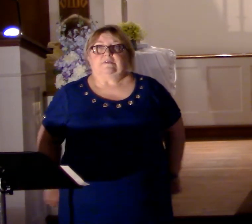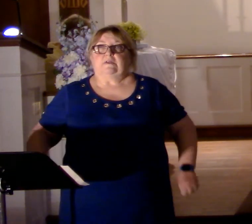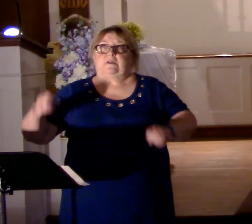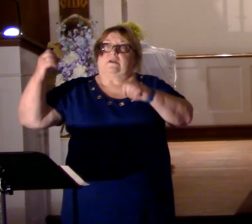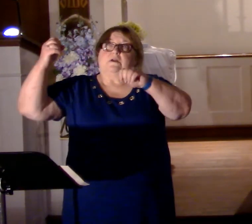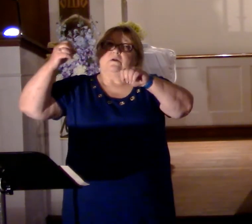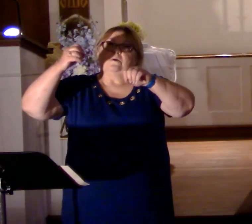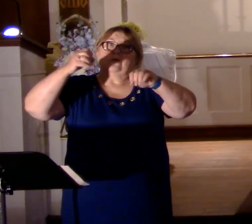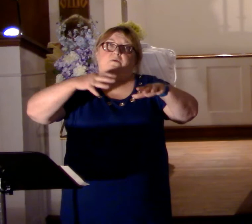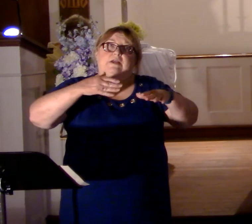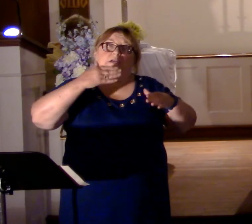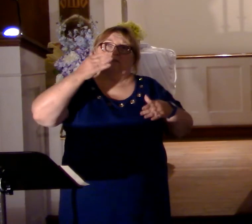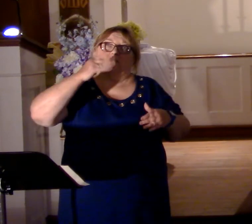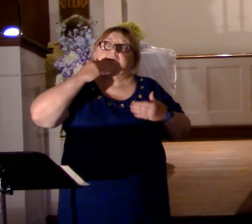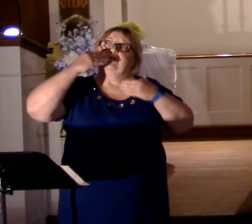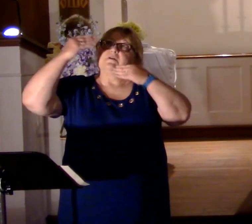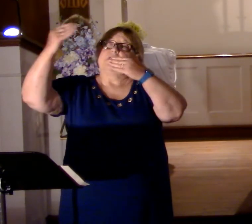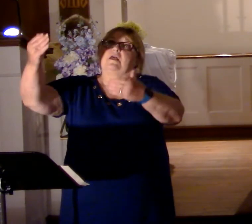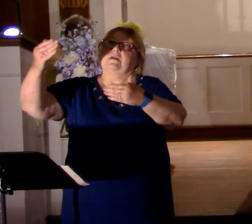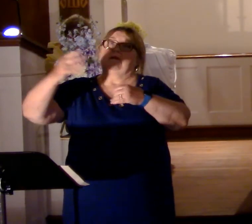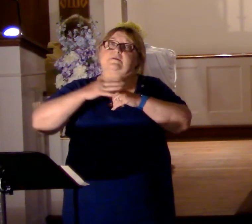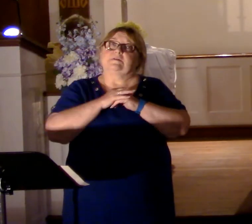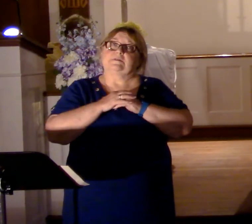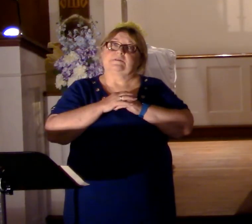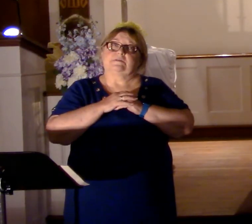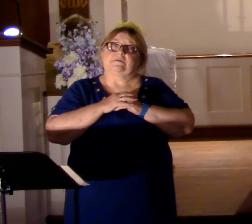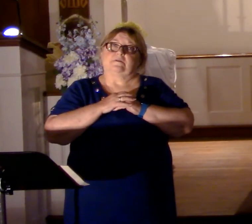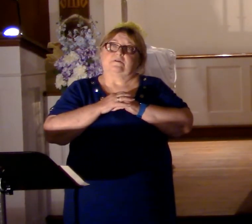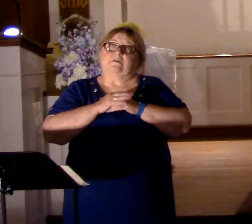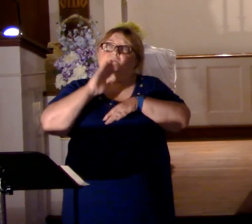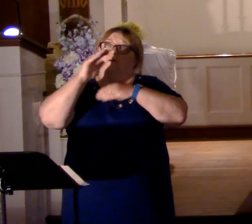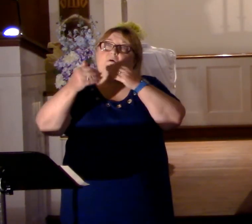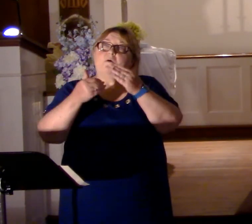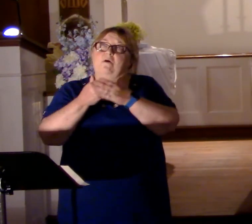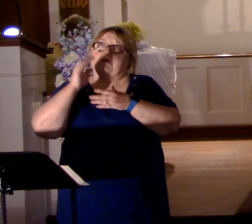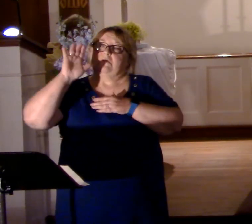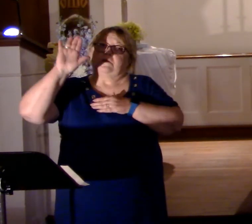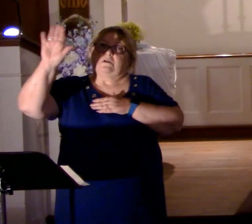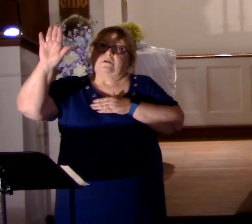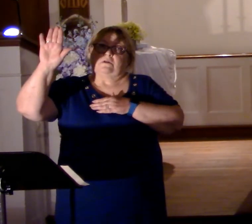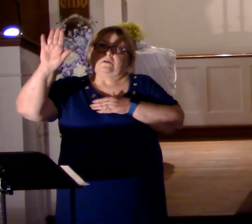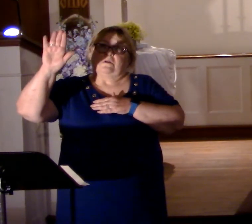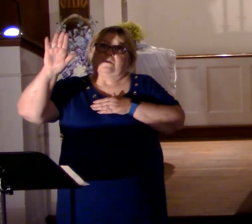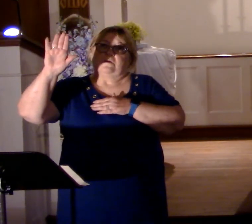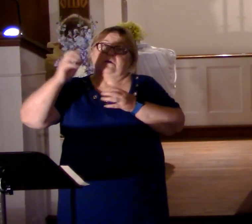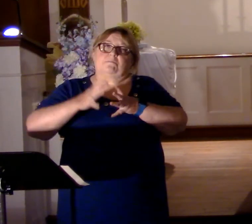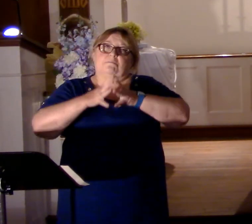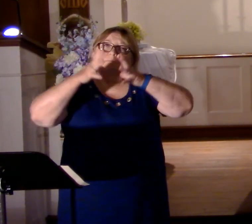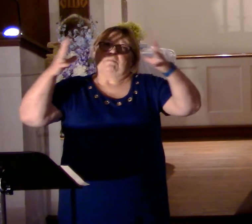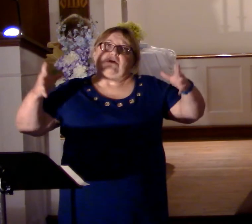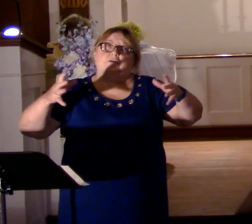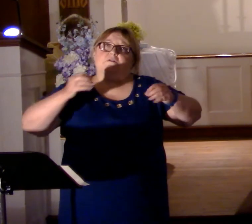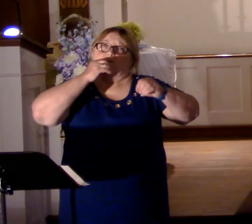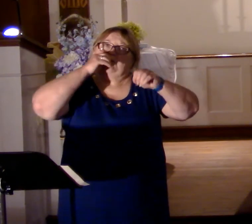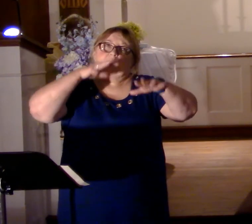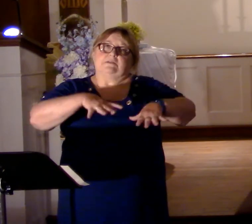Gracious God, we give you thanks for all of your bountiful